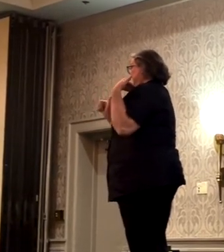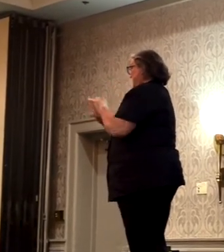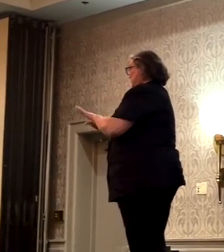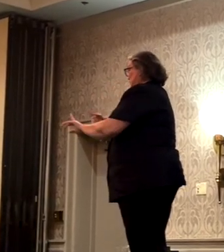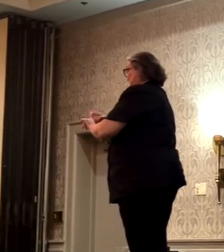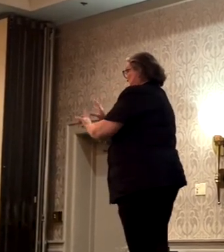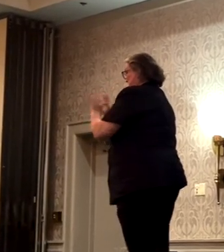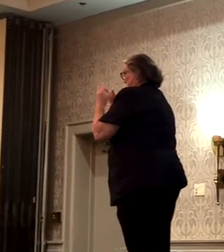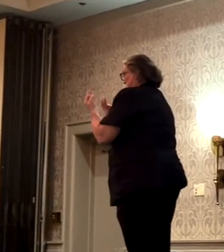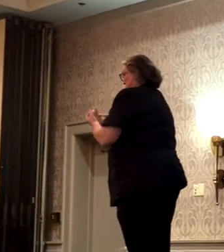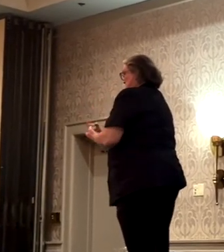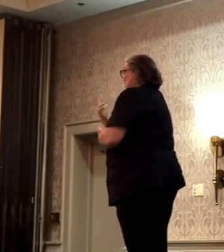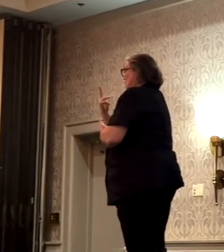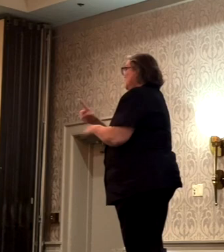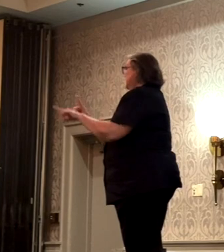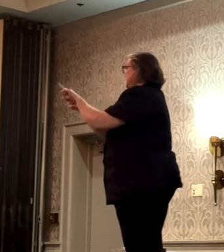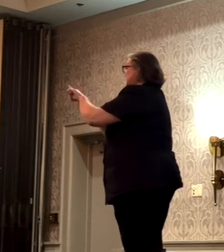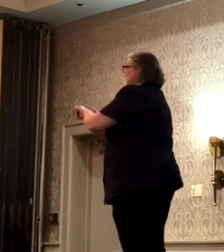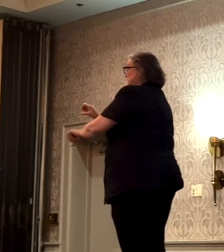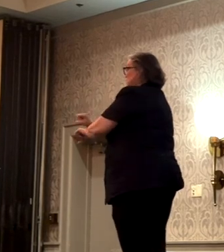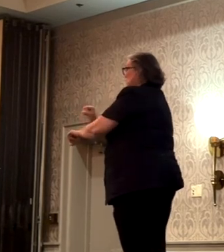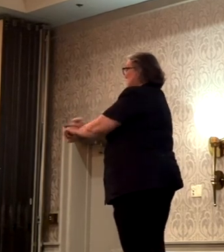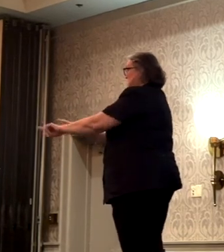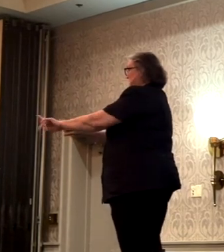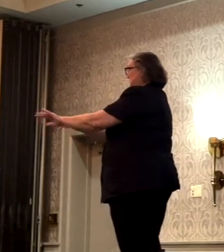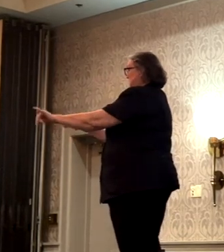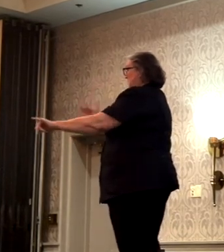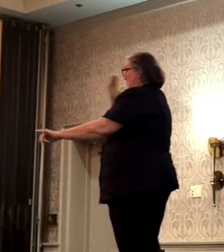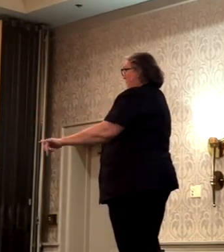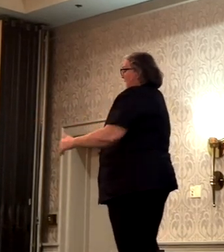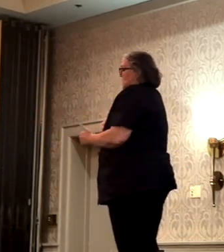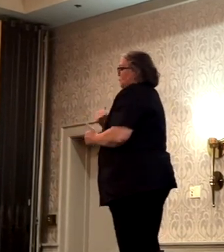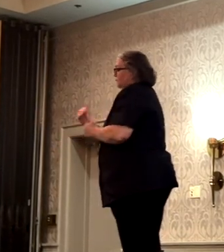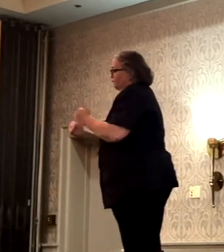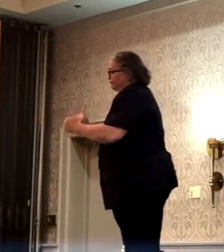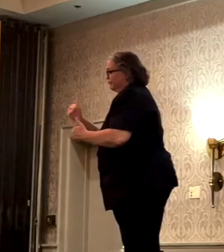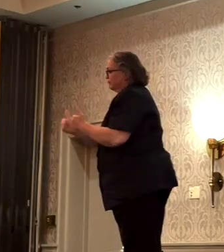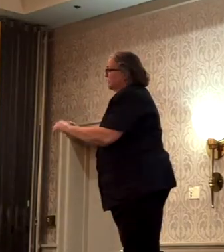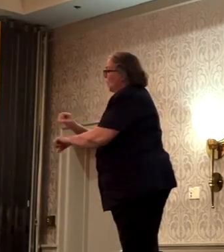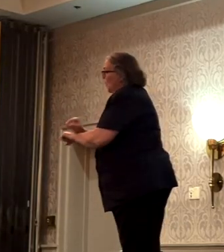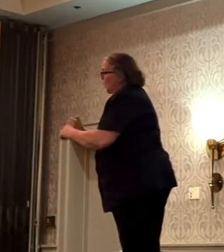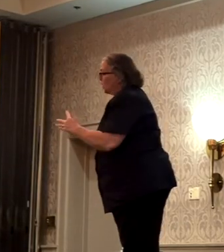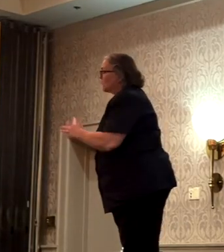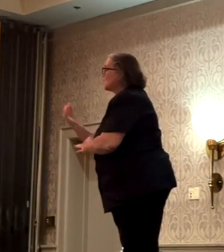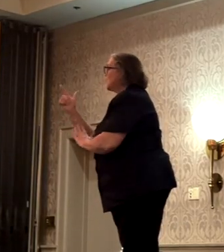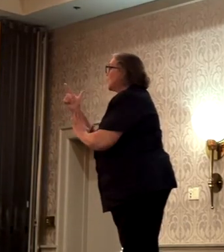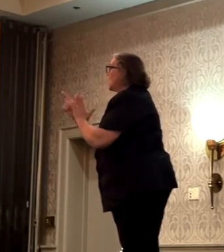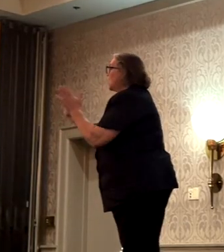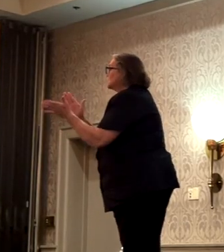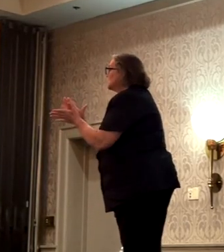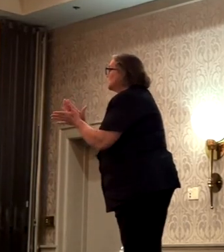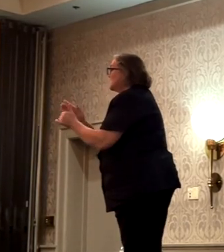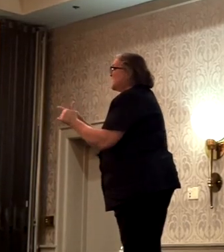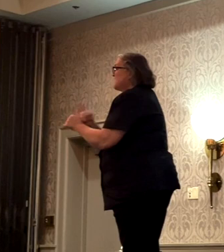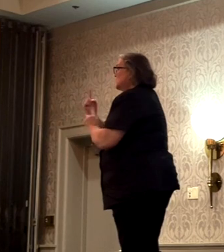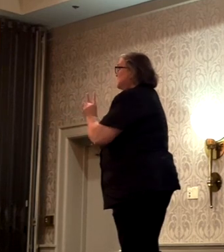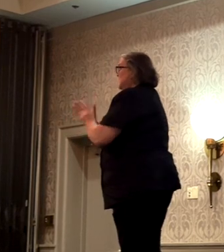he held 3 jobs down to work his way through law school. He